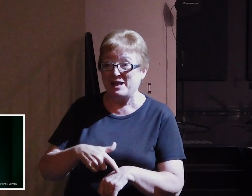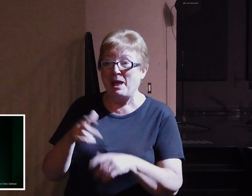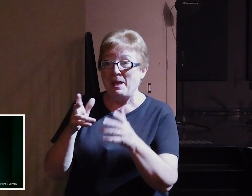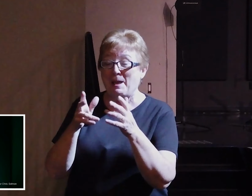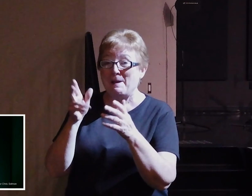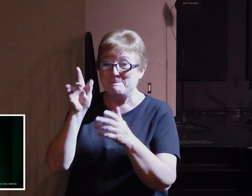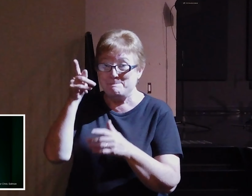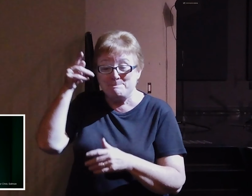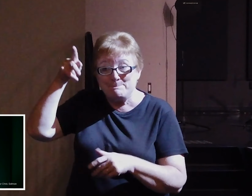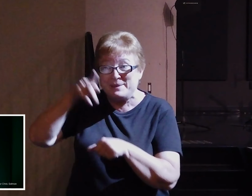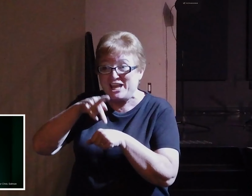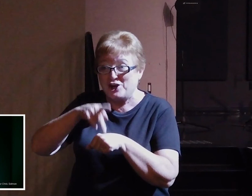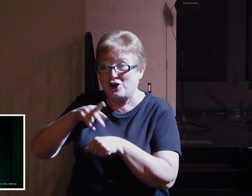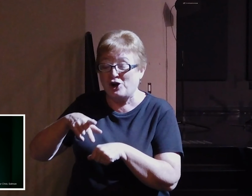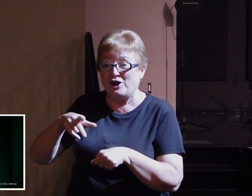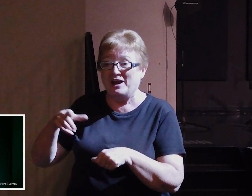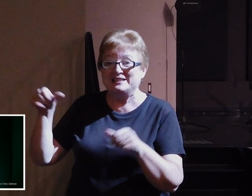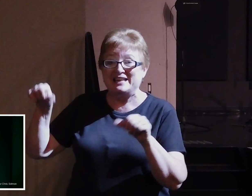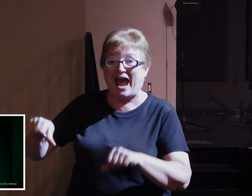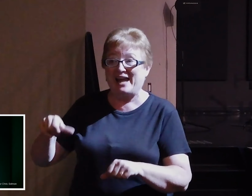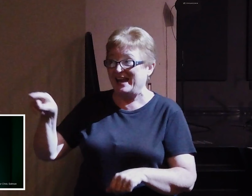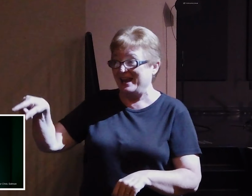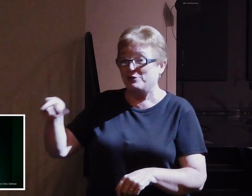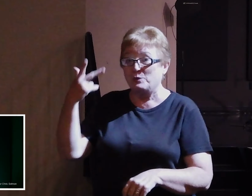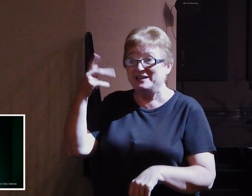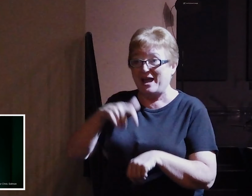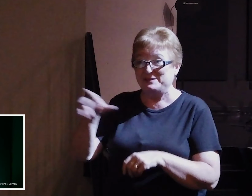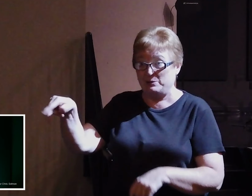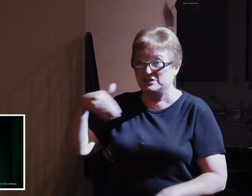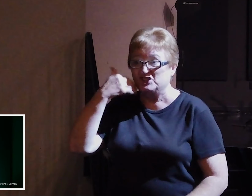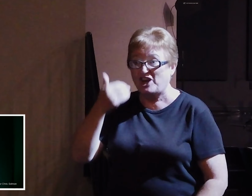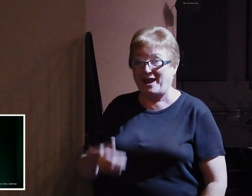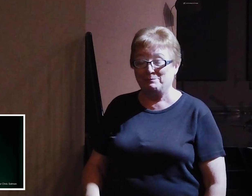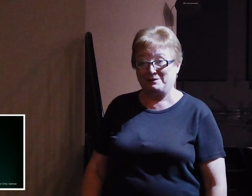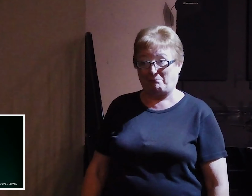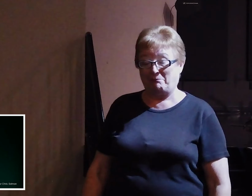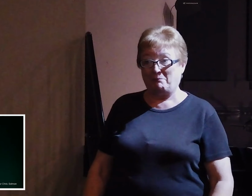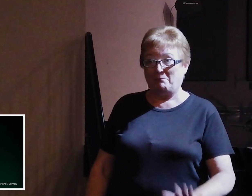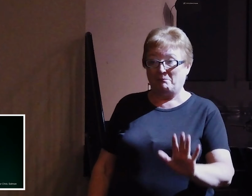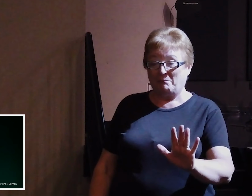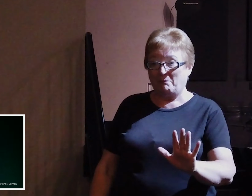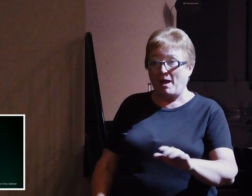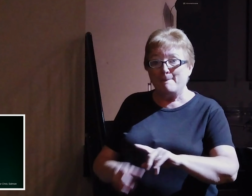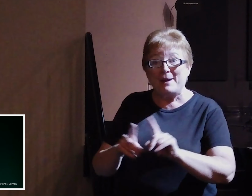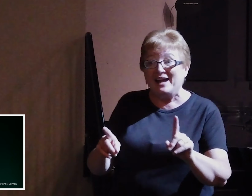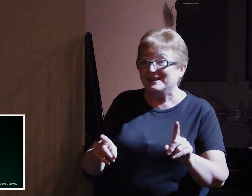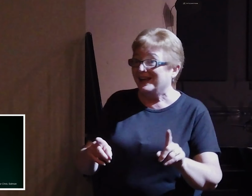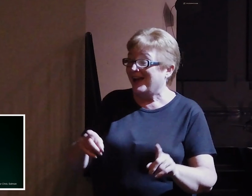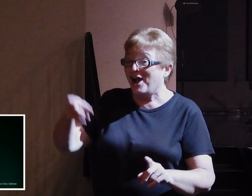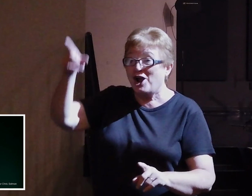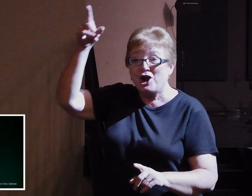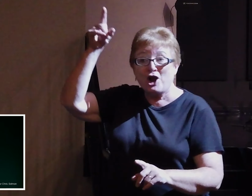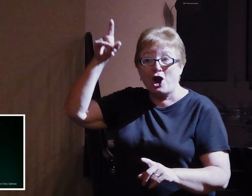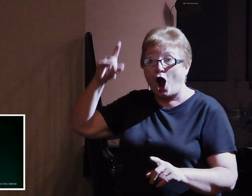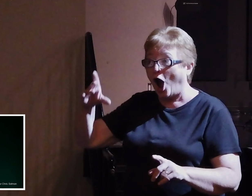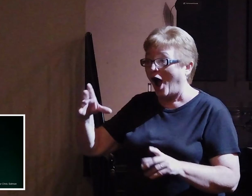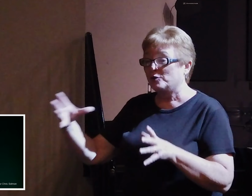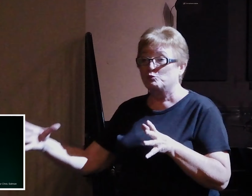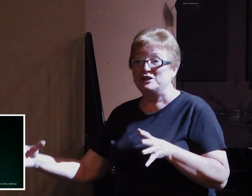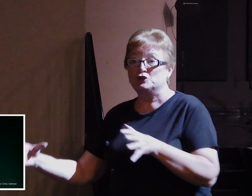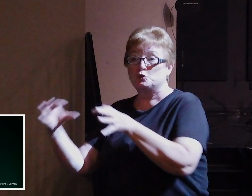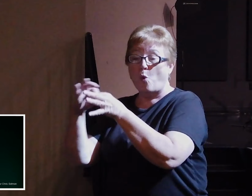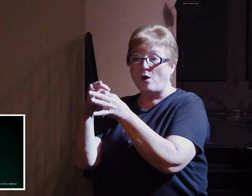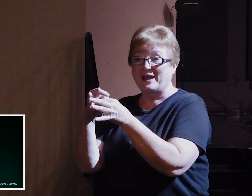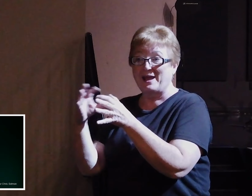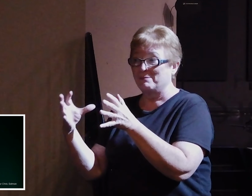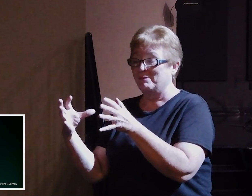away because of the cost. And we know God restored him. So one note, there's people around us that may have